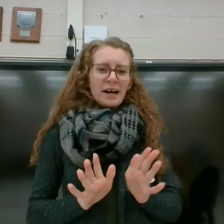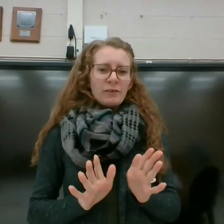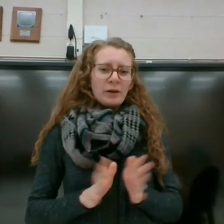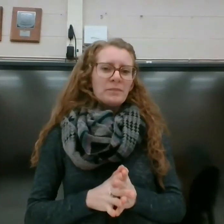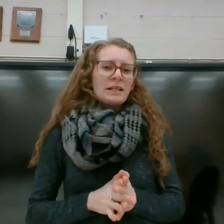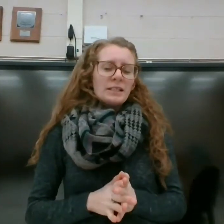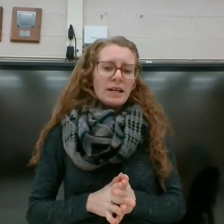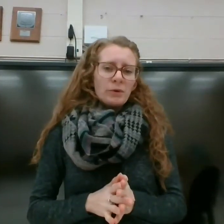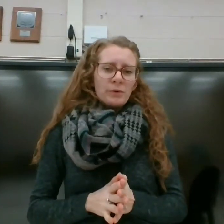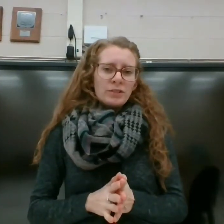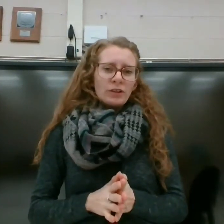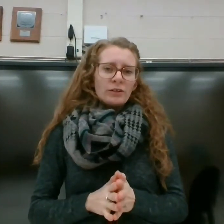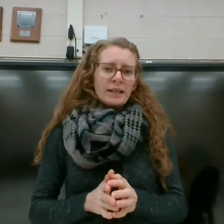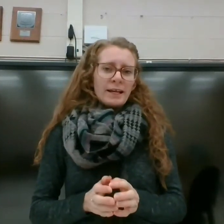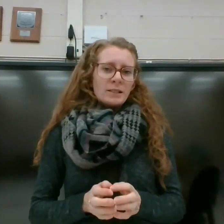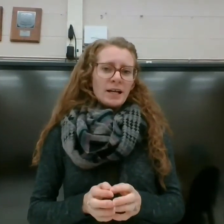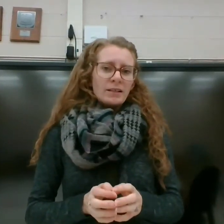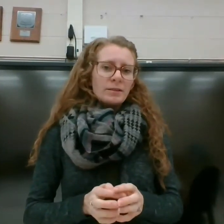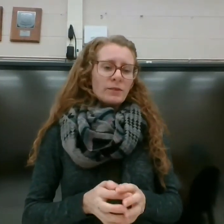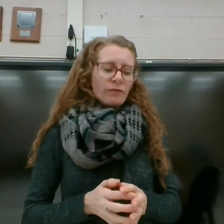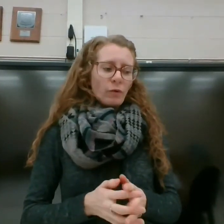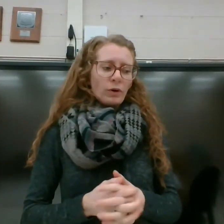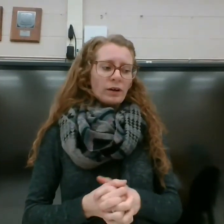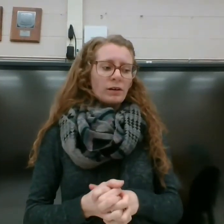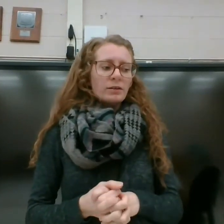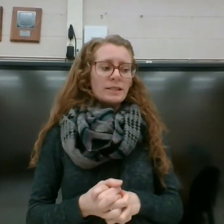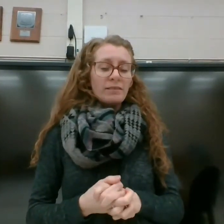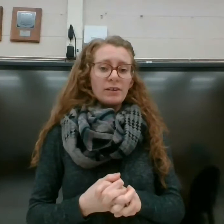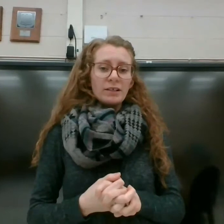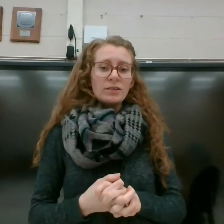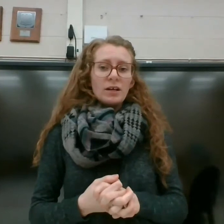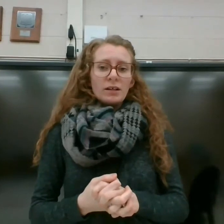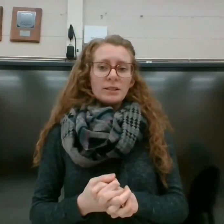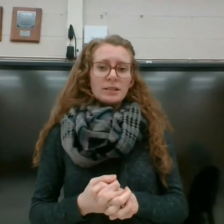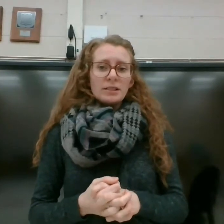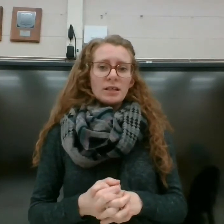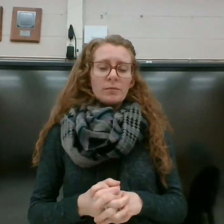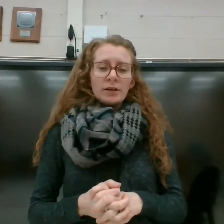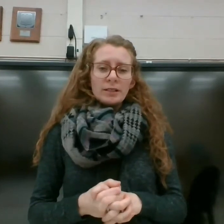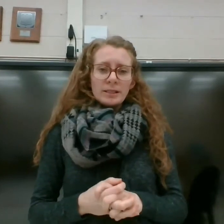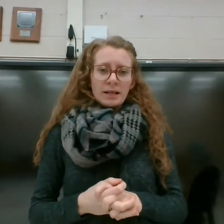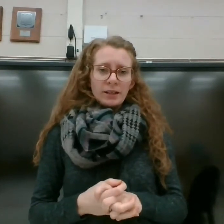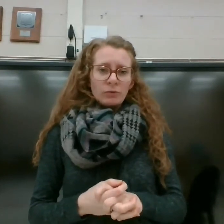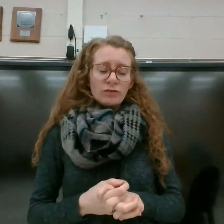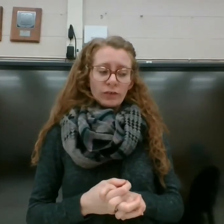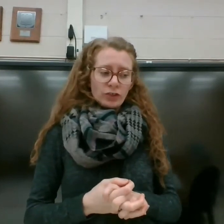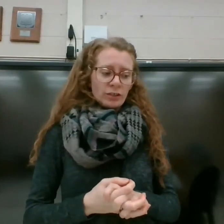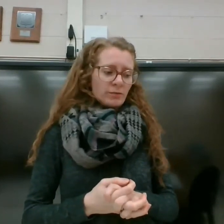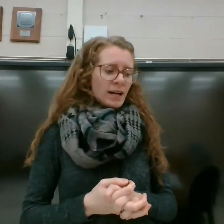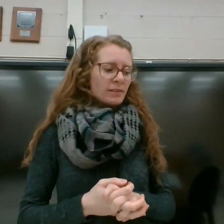Hi everyone. Today we're going to learn the hand signs for Silent Night. This is the American Sign Language version of Silent